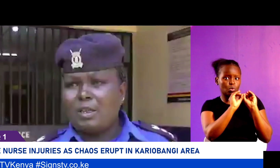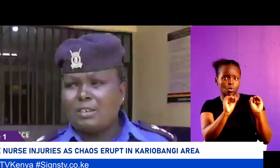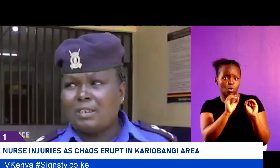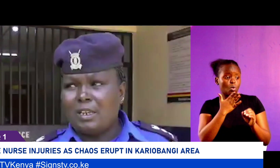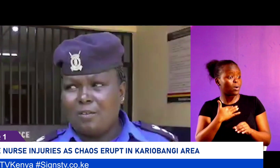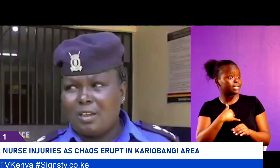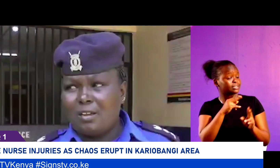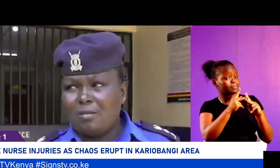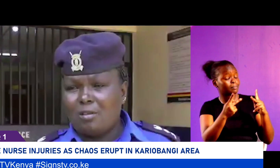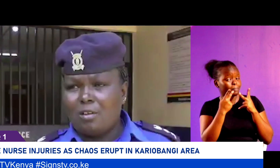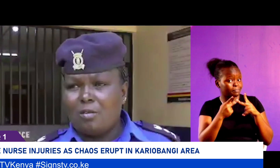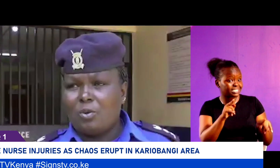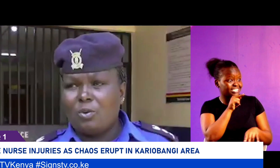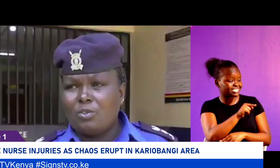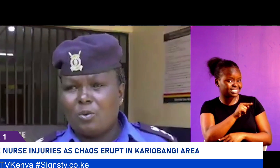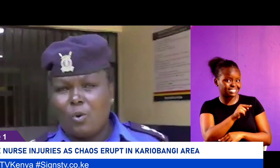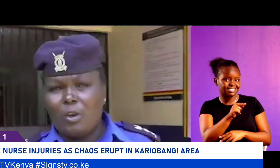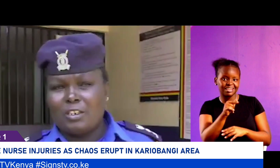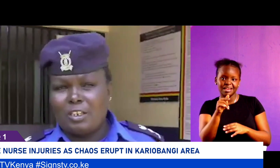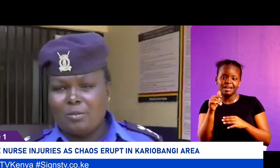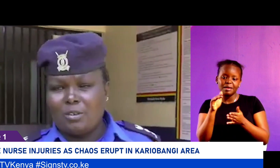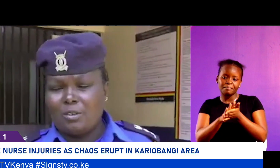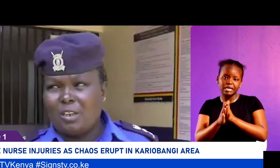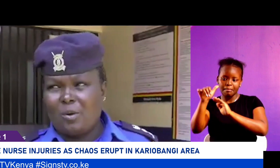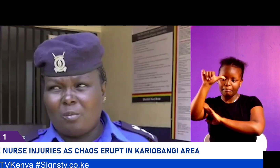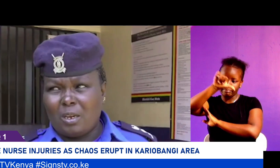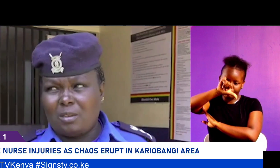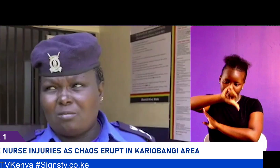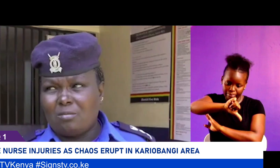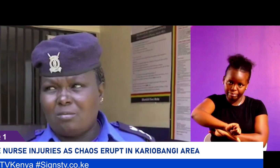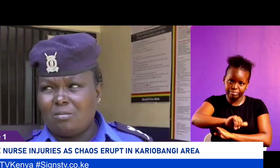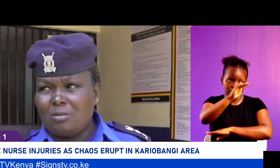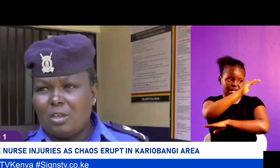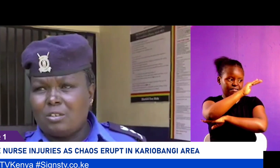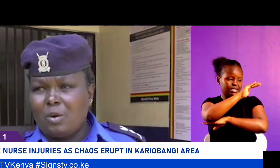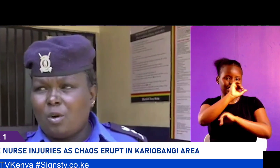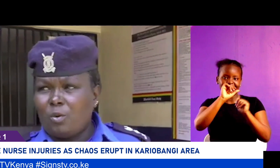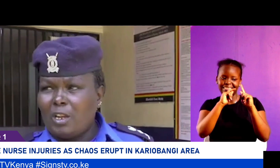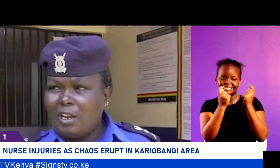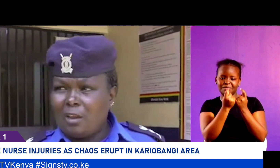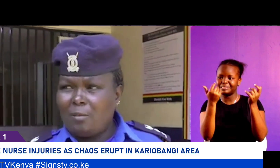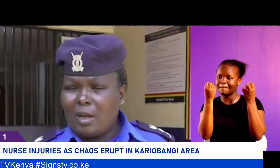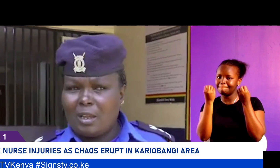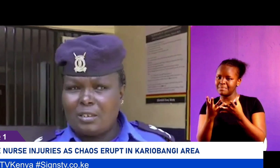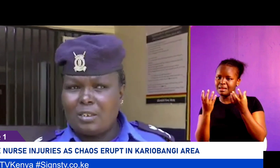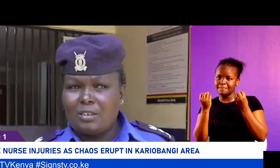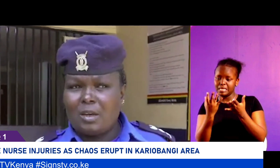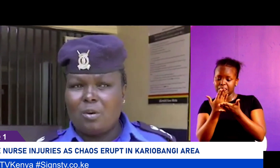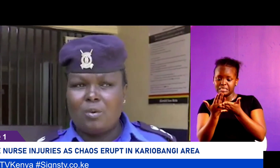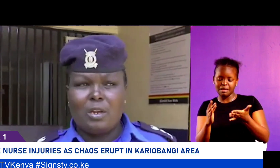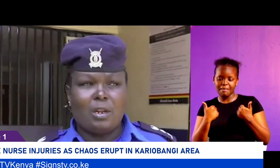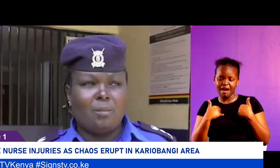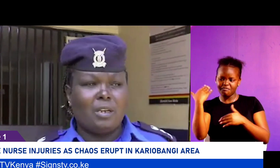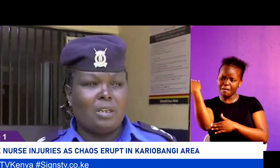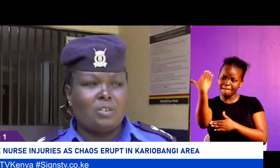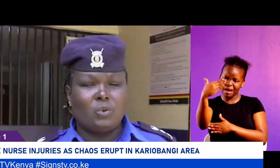worse in the evening because all the teams, there were many. Some were wielding bangers, some were wielding bedling